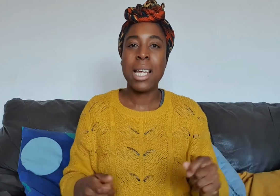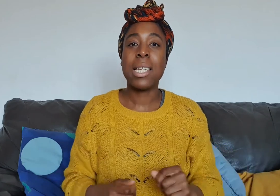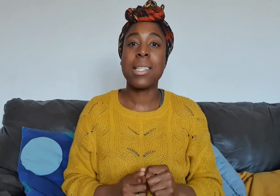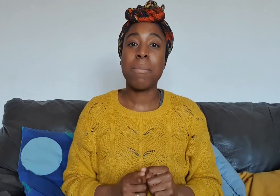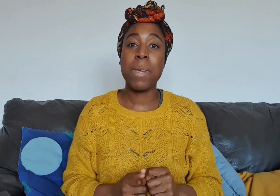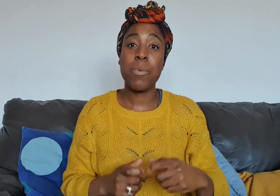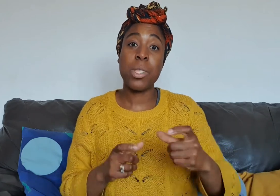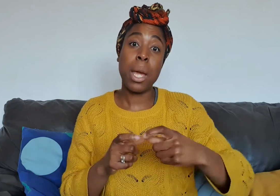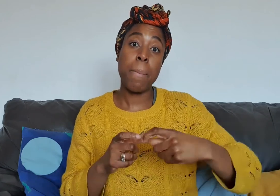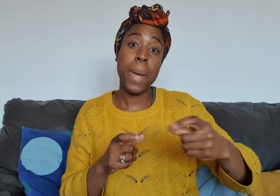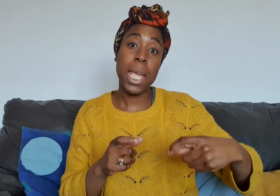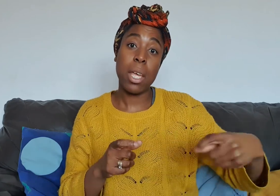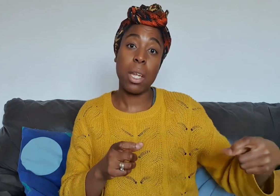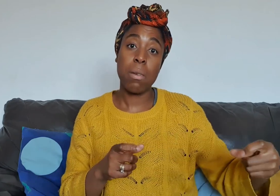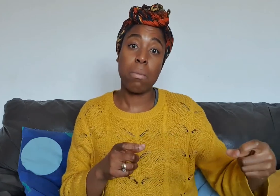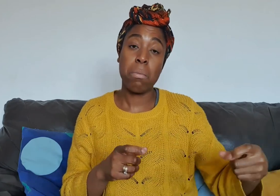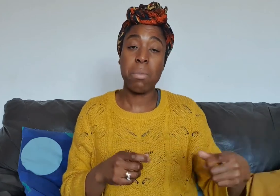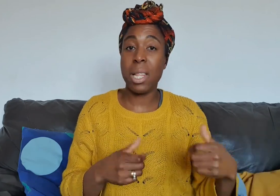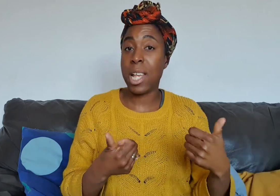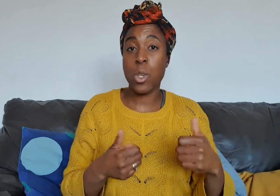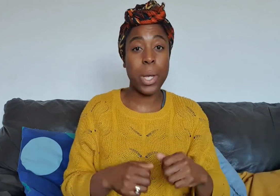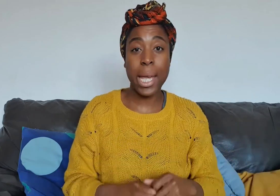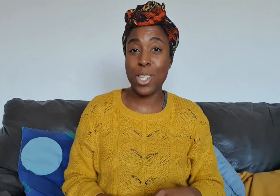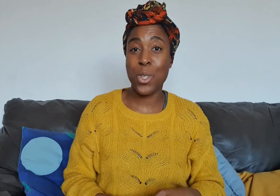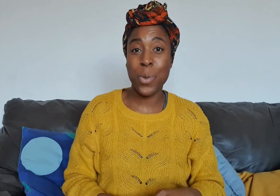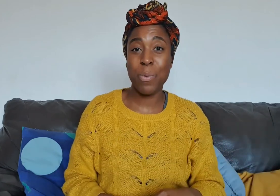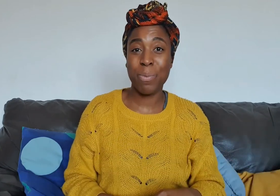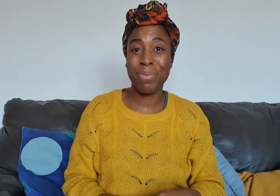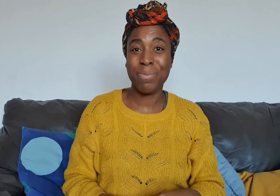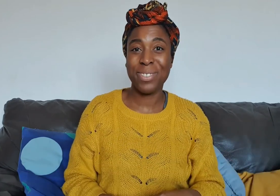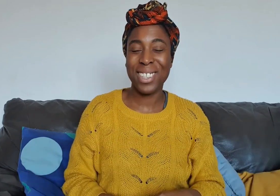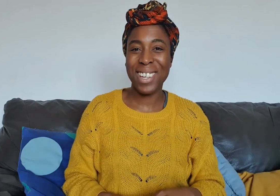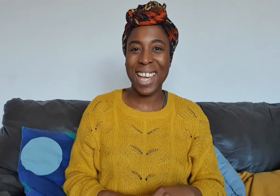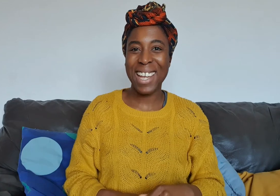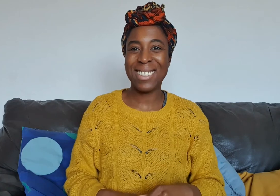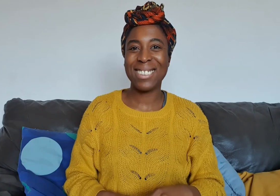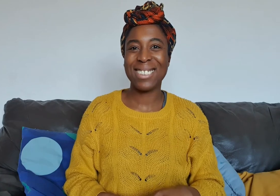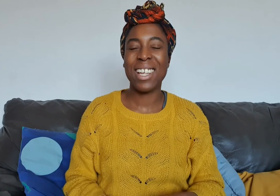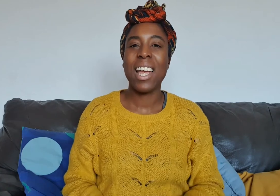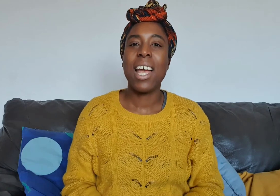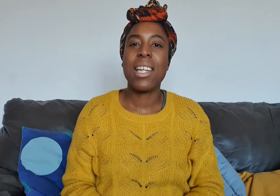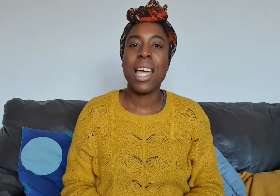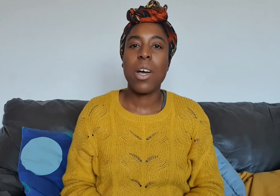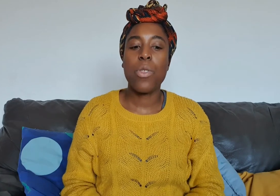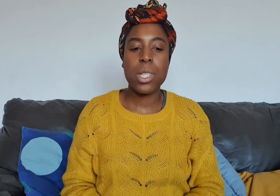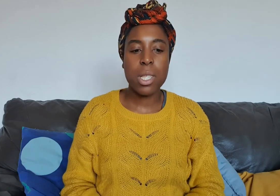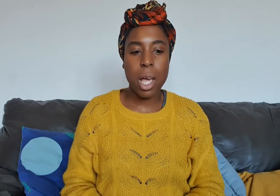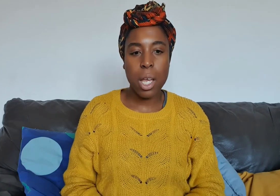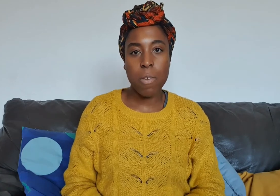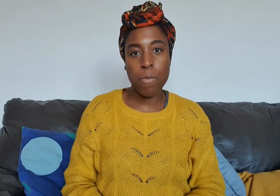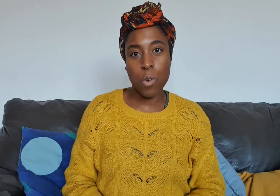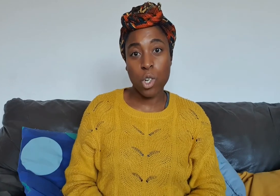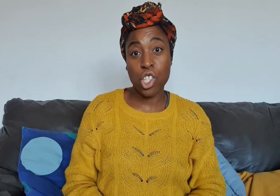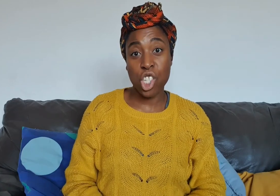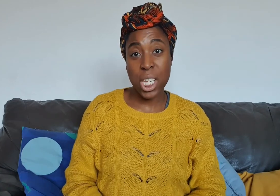Now some people sign bacon, and that's okay too. Okay. Now the sign for